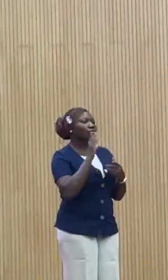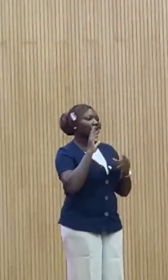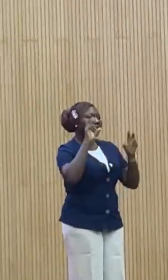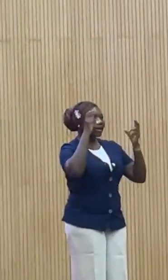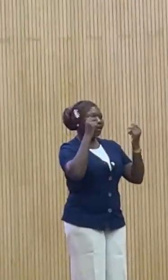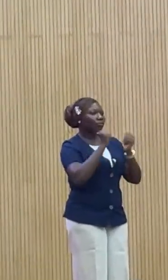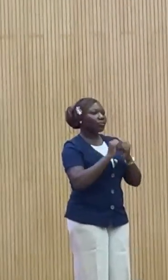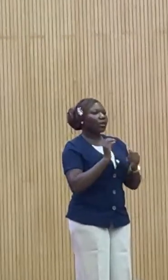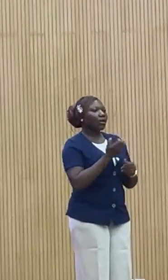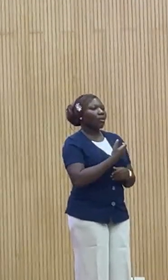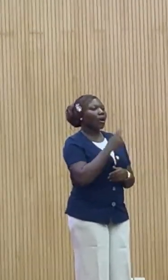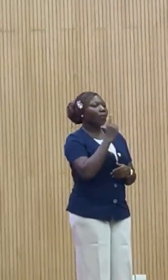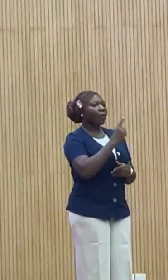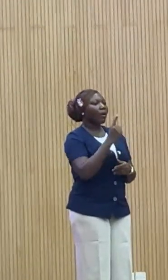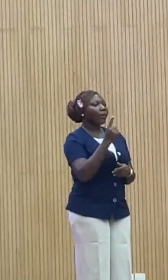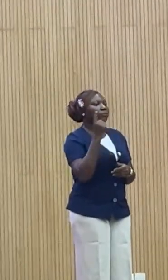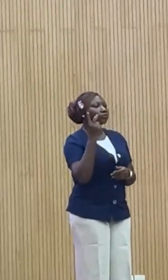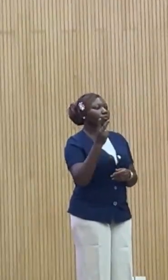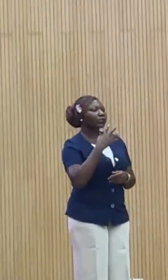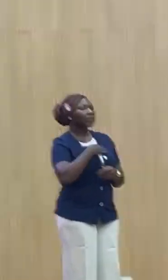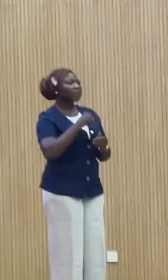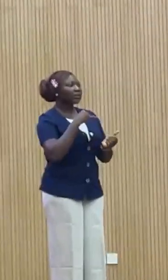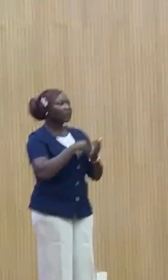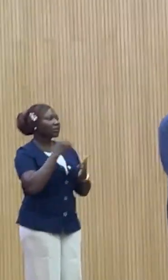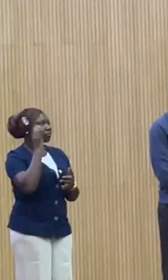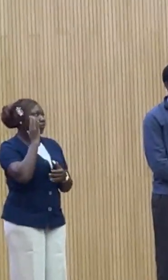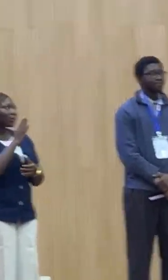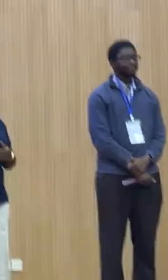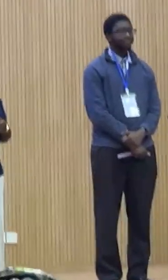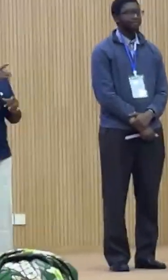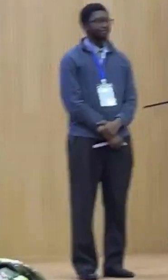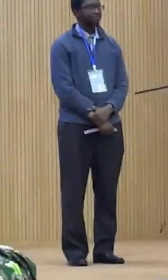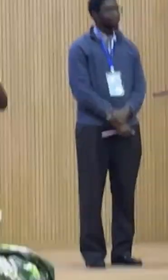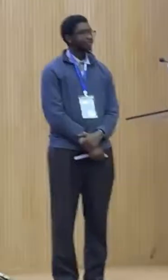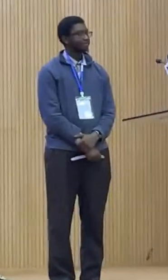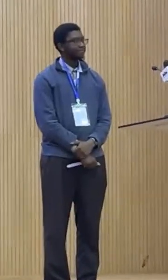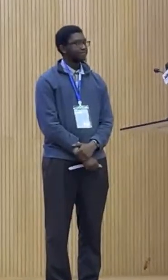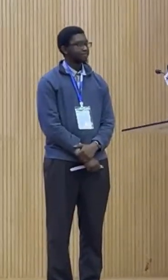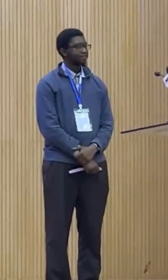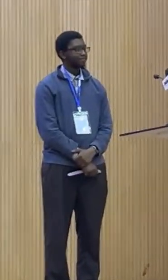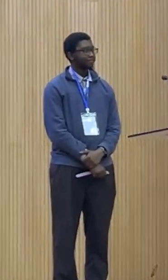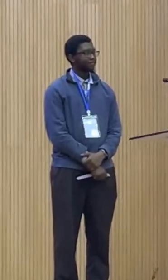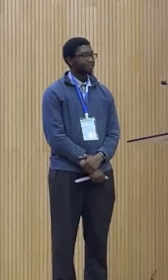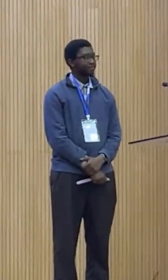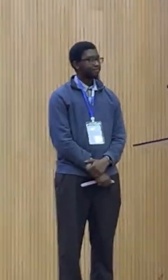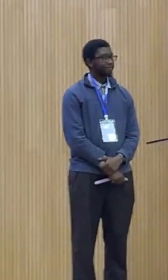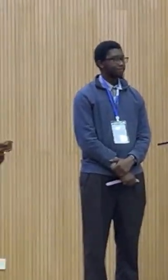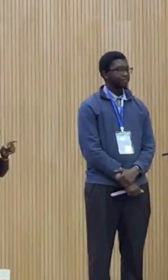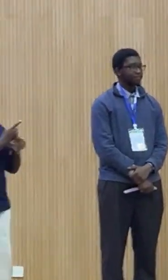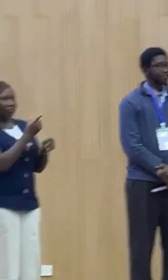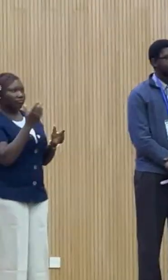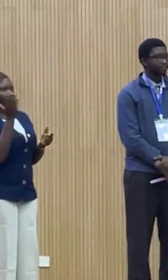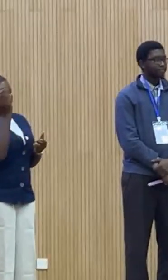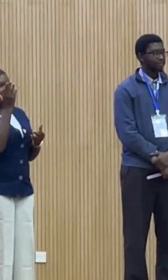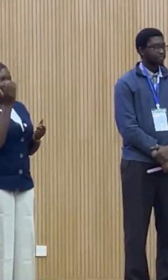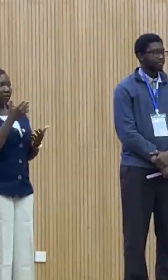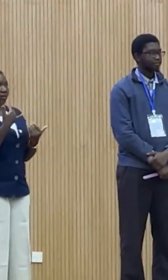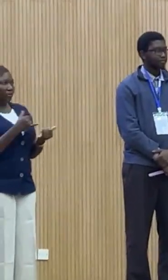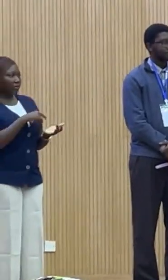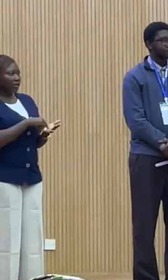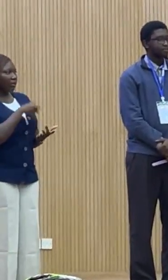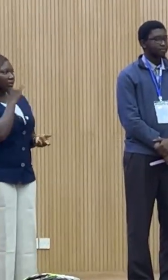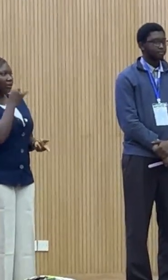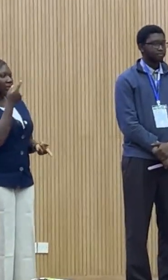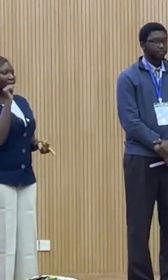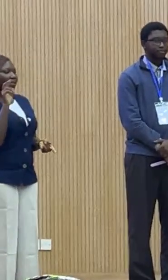With our 112, and it will be targeting persons with disabilities. He has just presented, and this is the